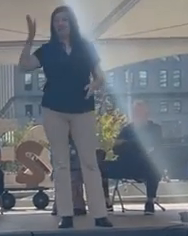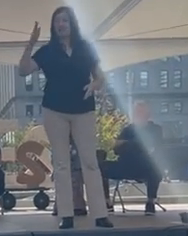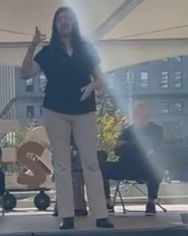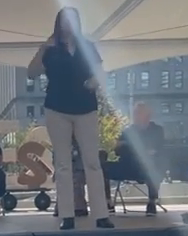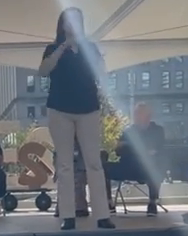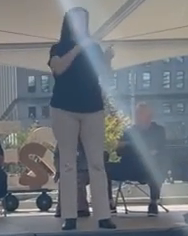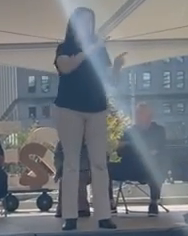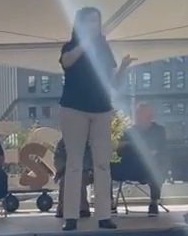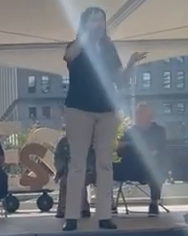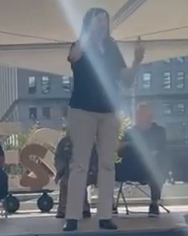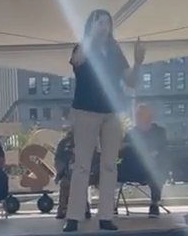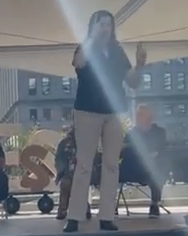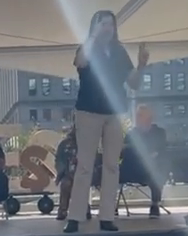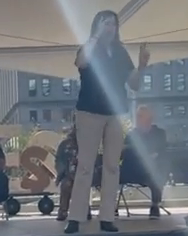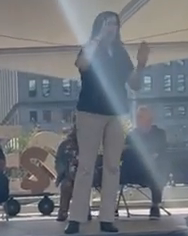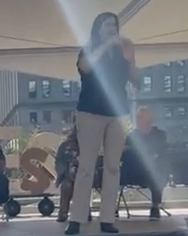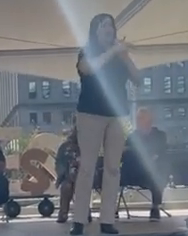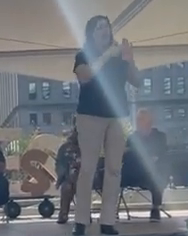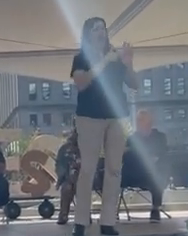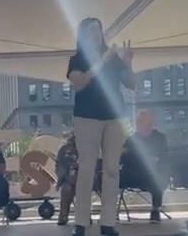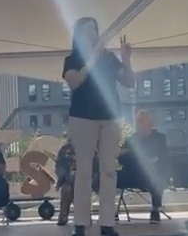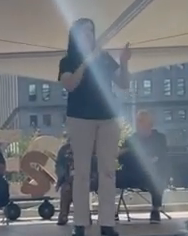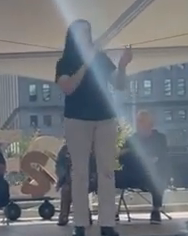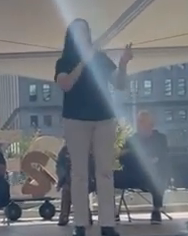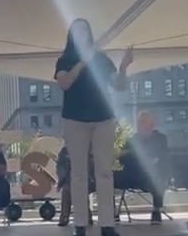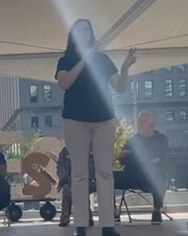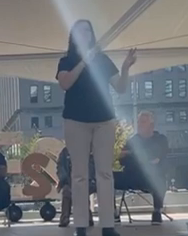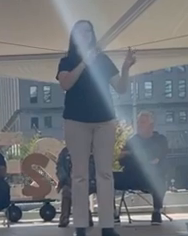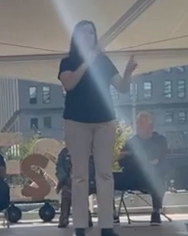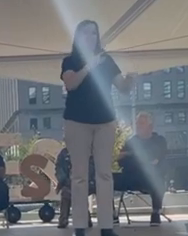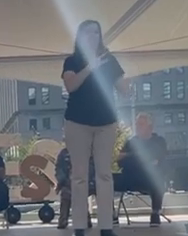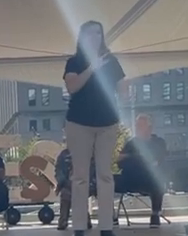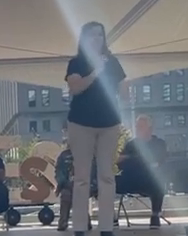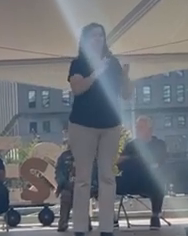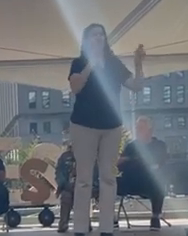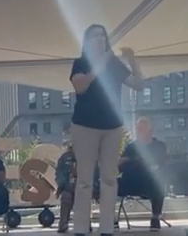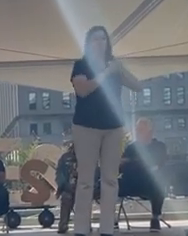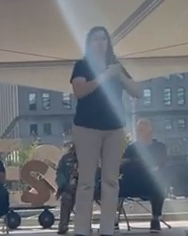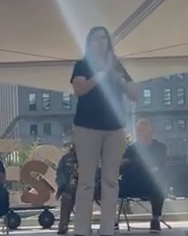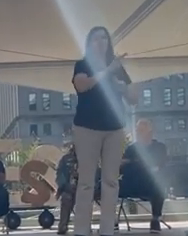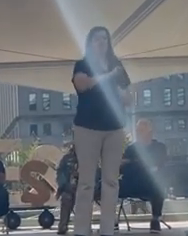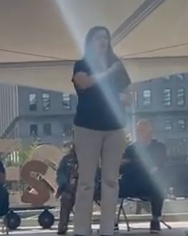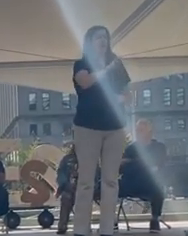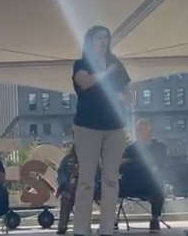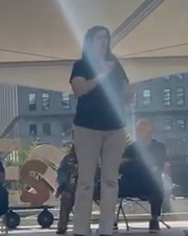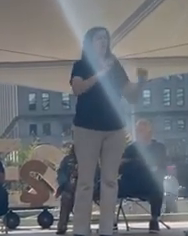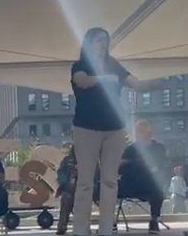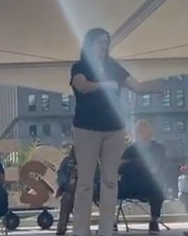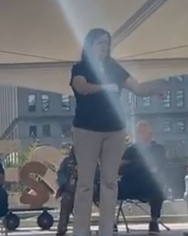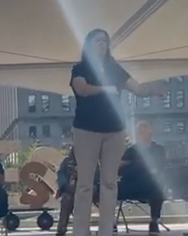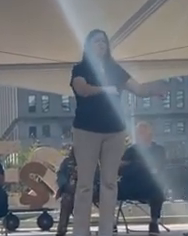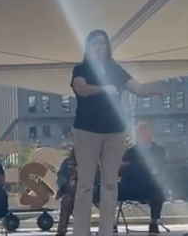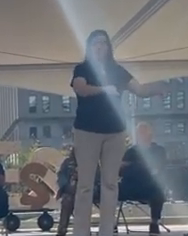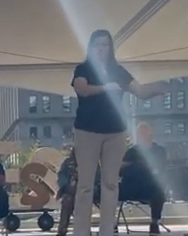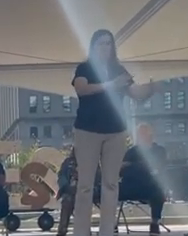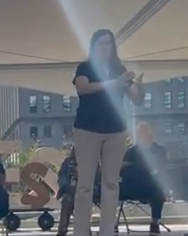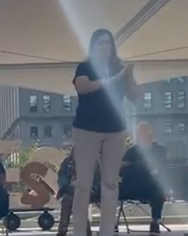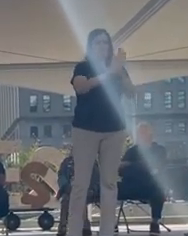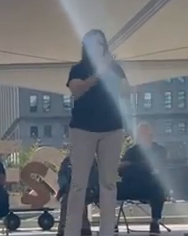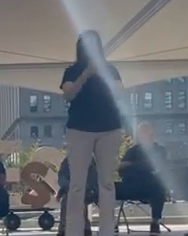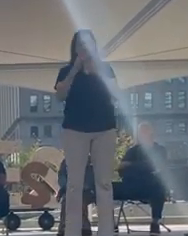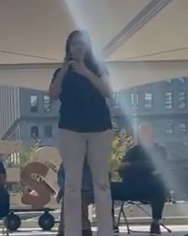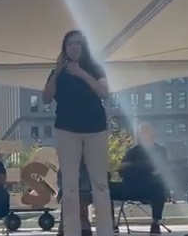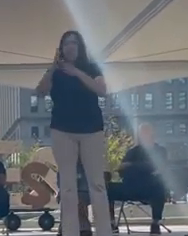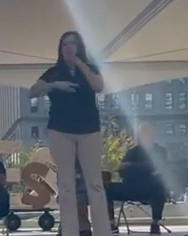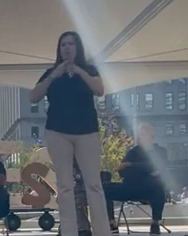their misconceptions and stereotypic attitudes at a very early age. Then our world will be more welcoming